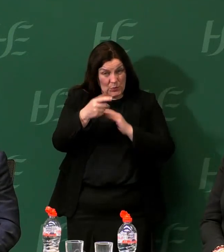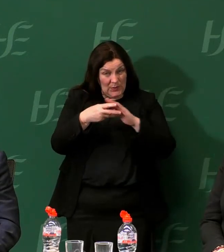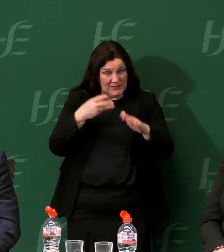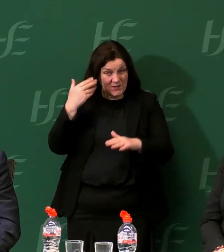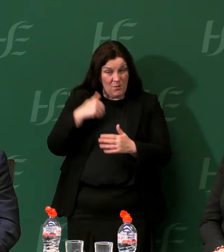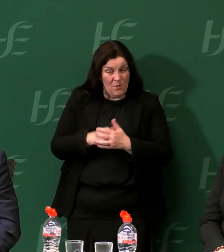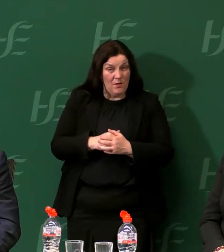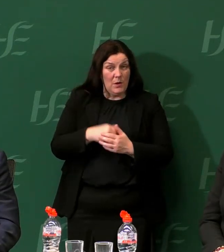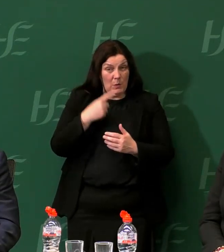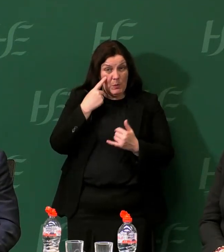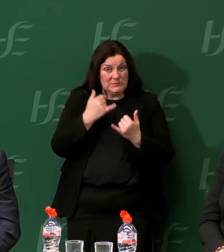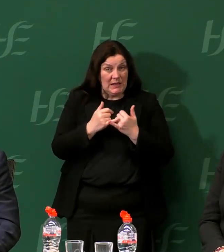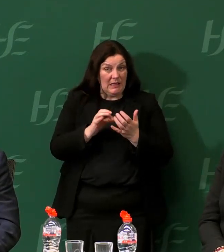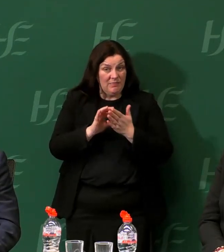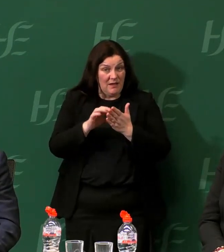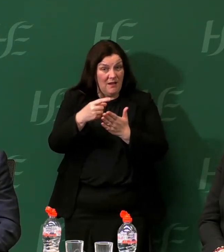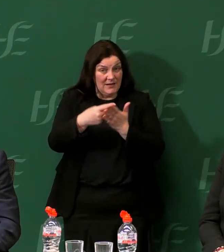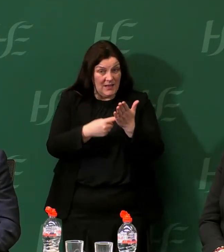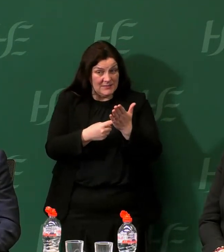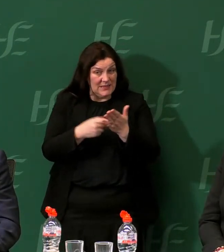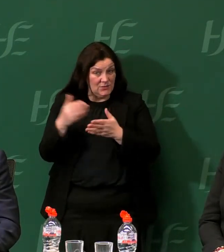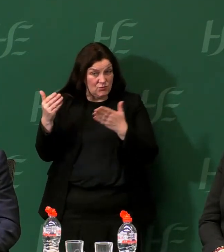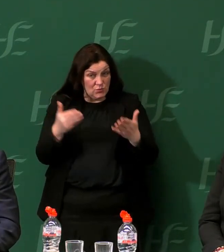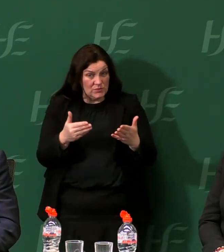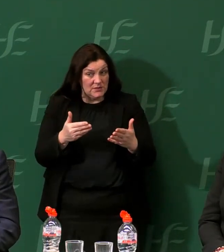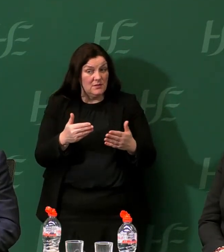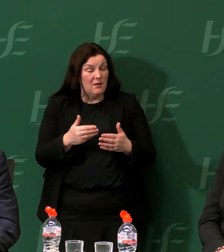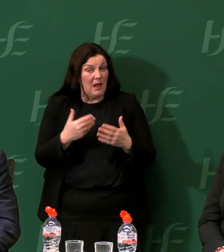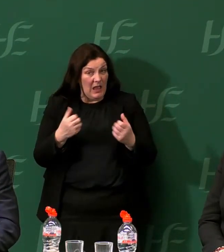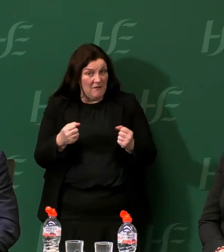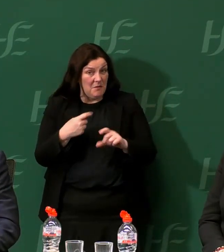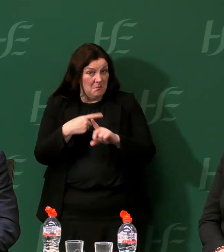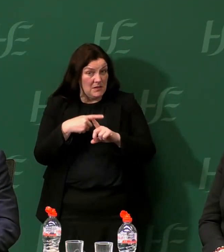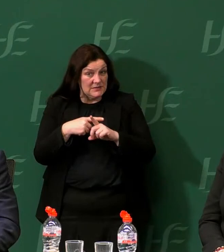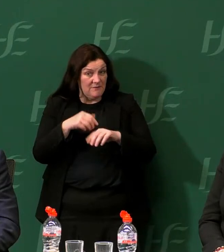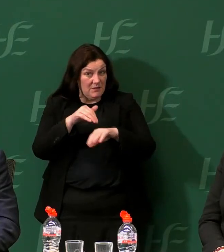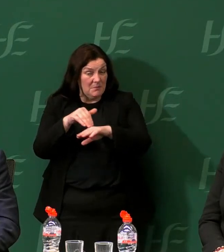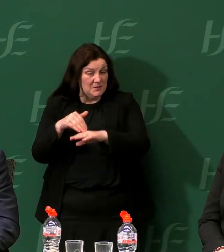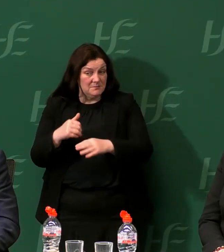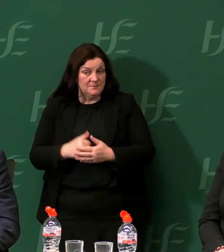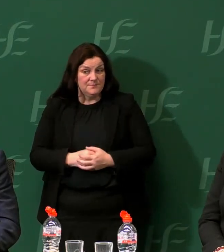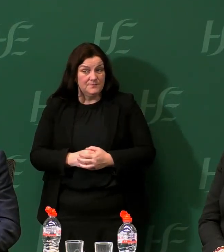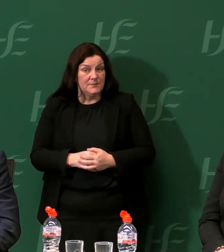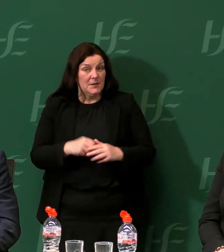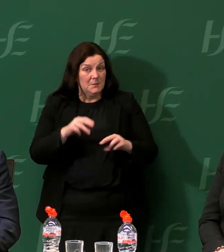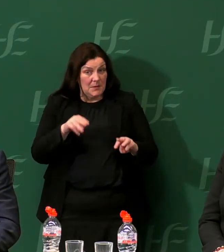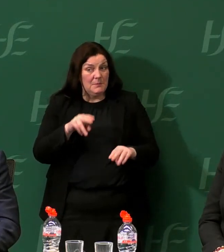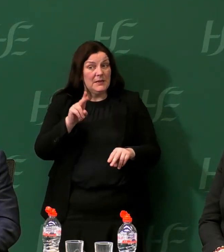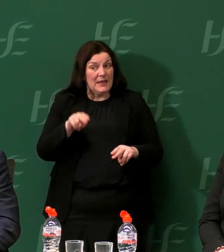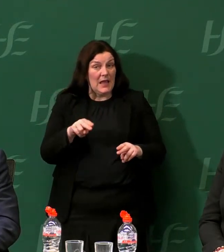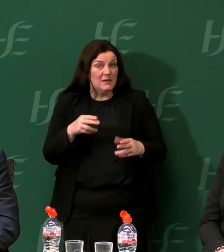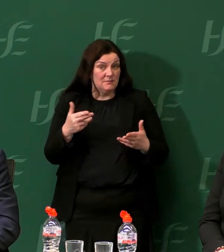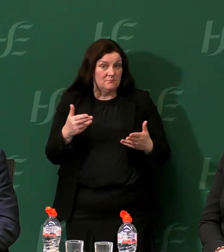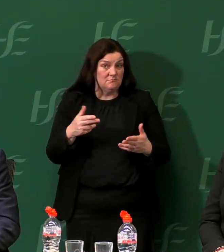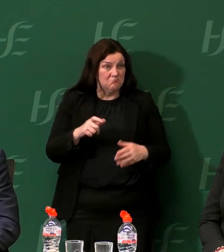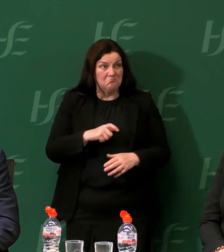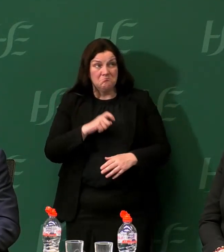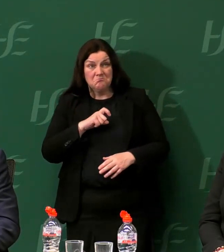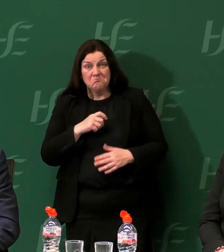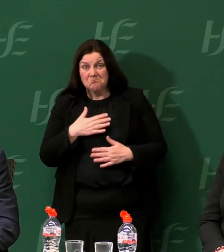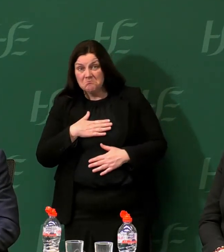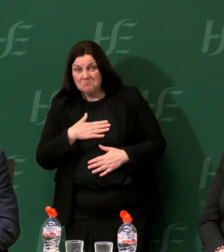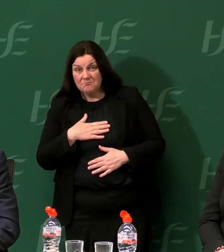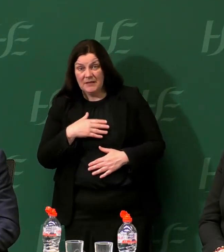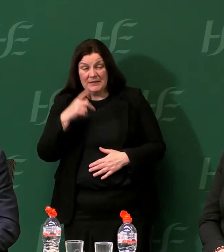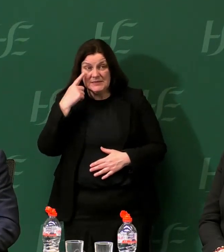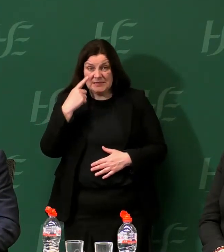that the guidelines that have been introduced are having a positive impact, that people people can take some heart, I suppose, that the efforts